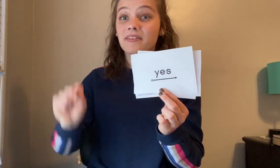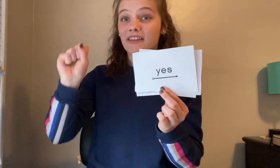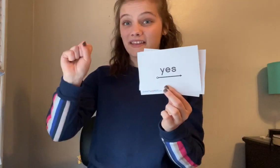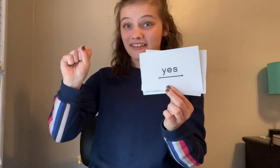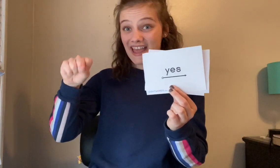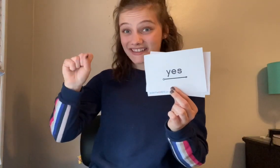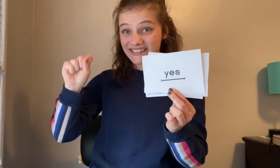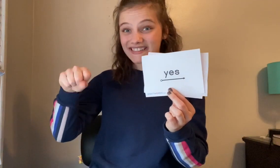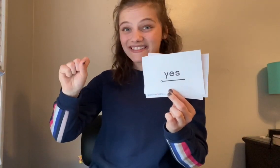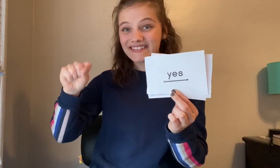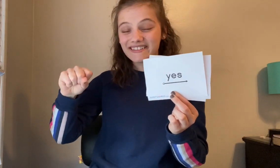Yes.